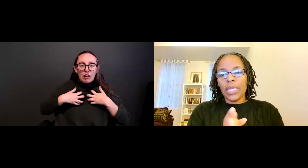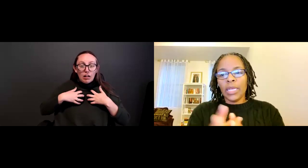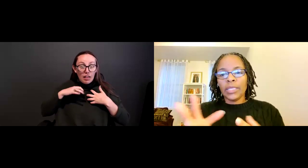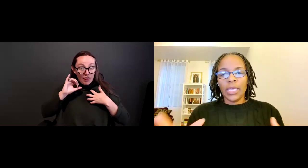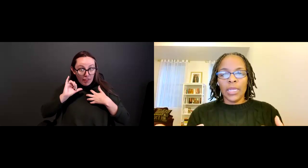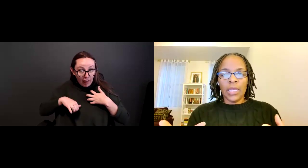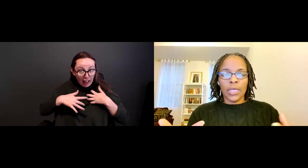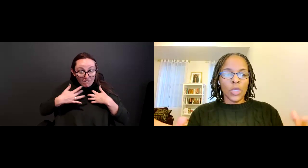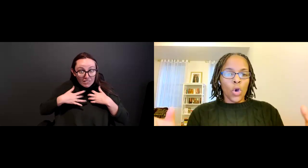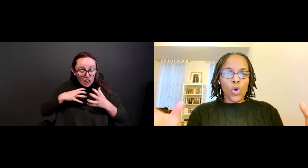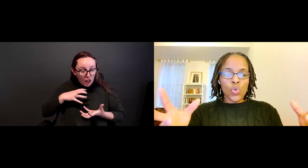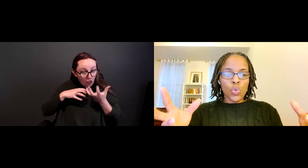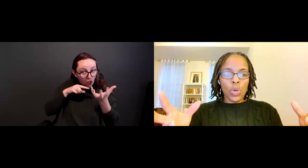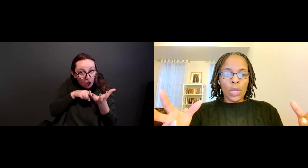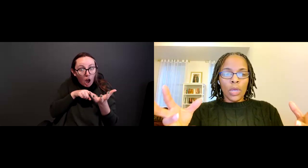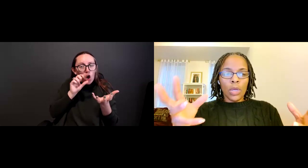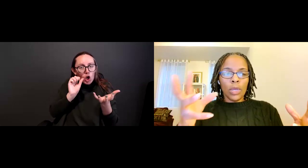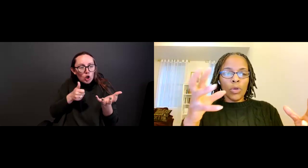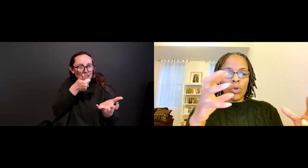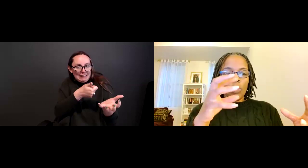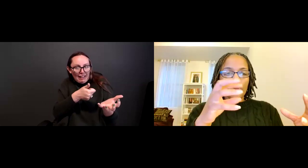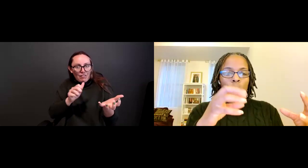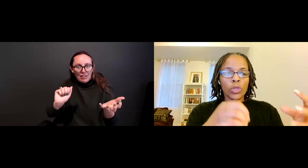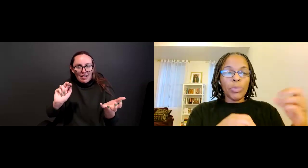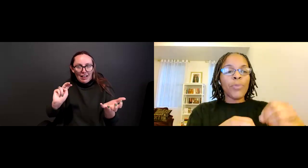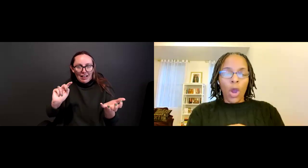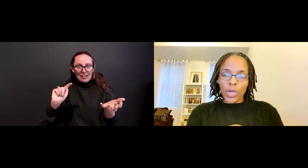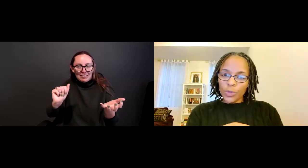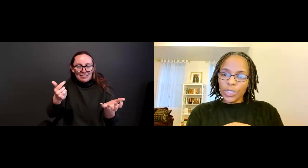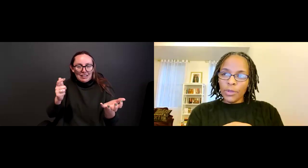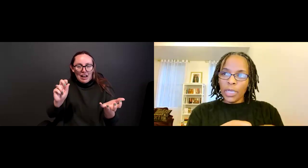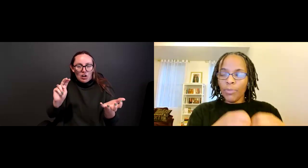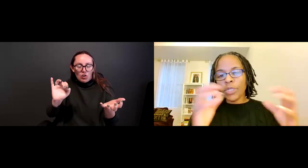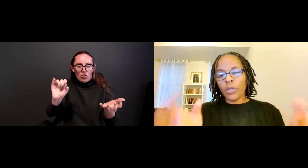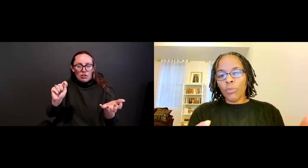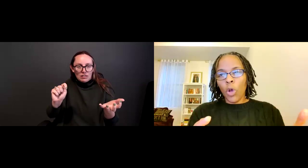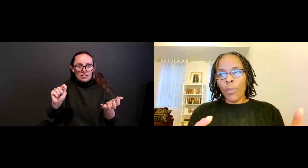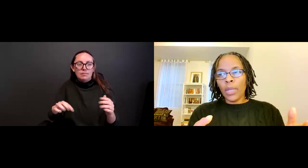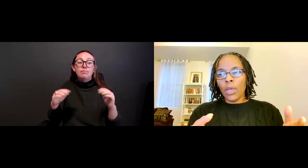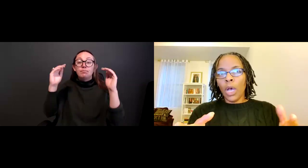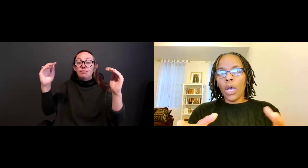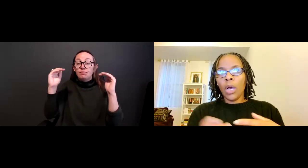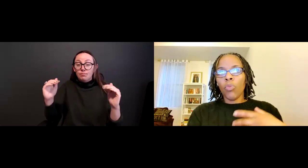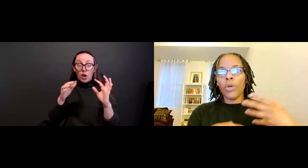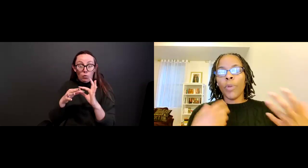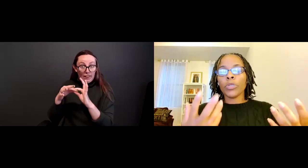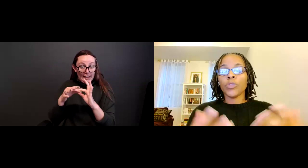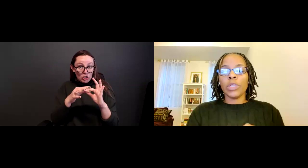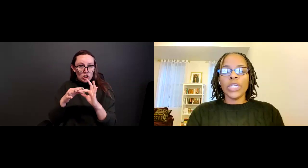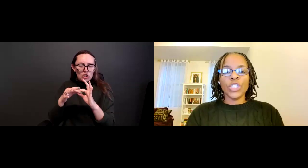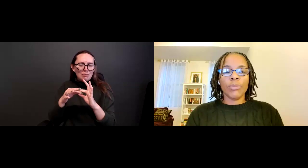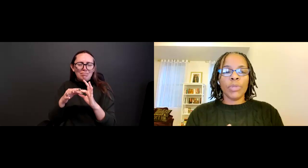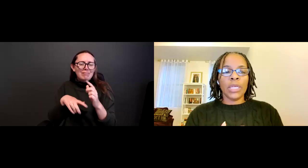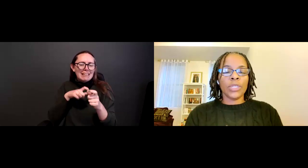what you think it is. It is who the people are to each other in a particular moment, what a